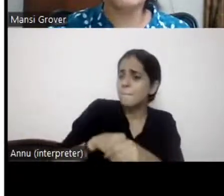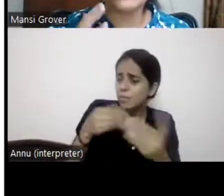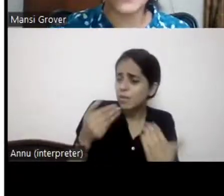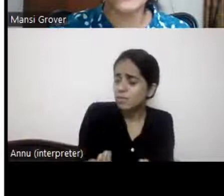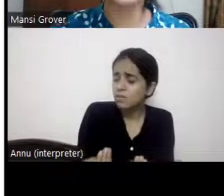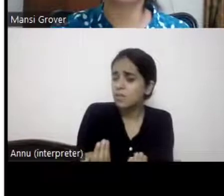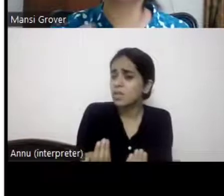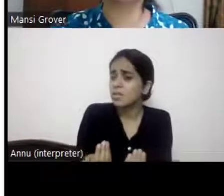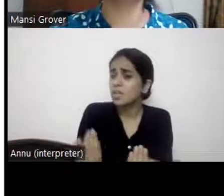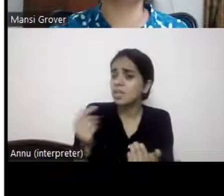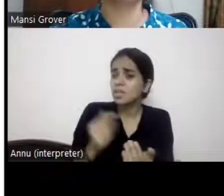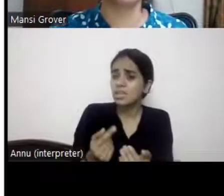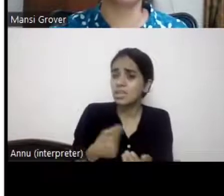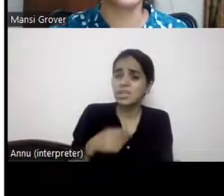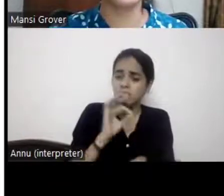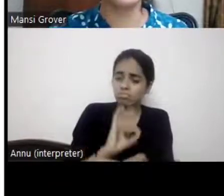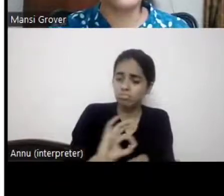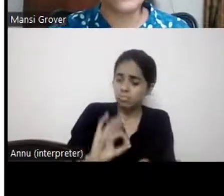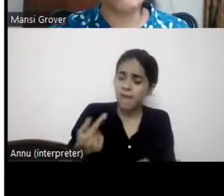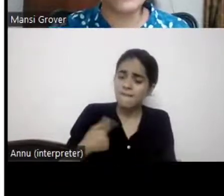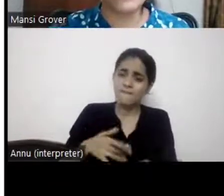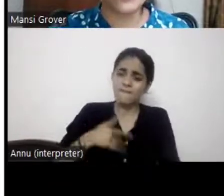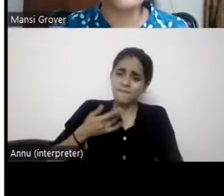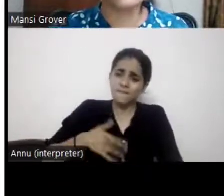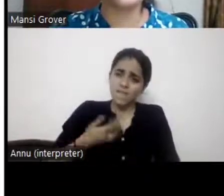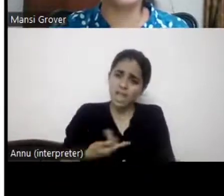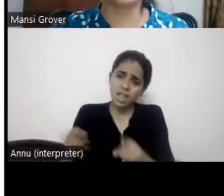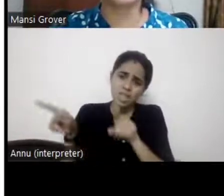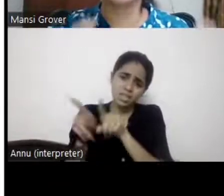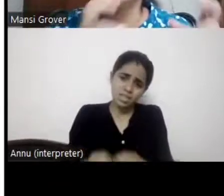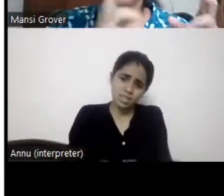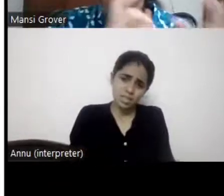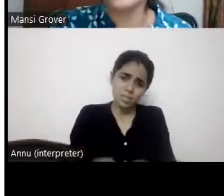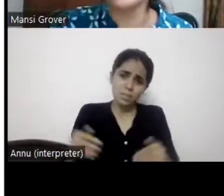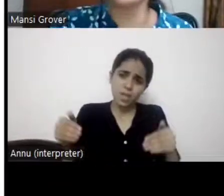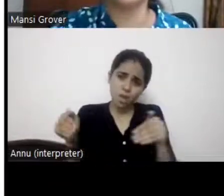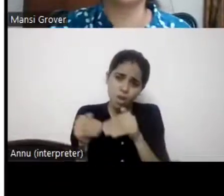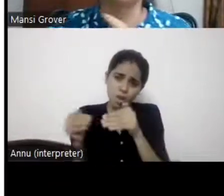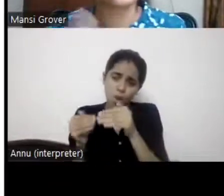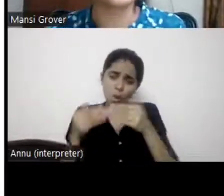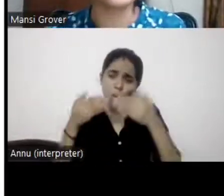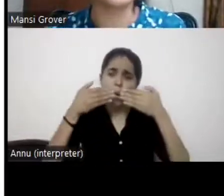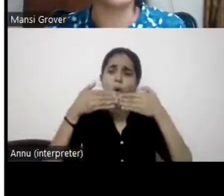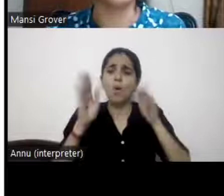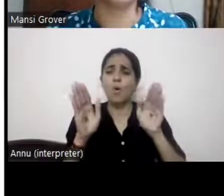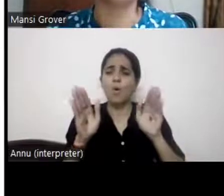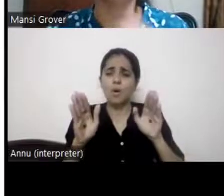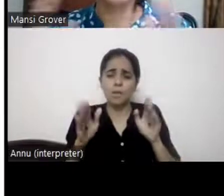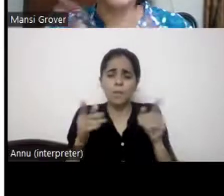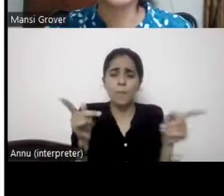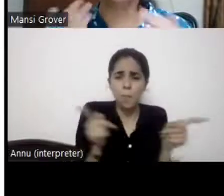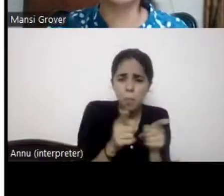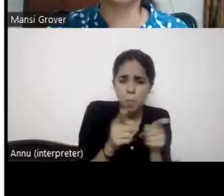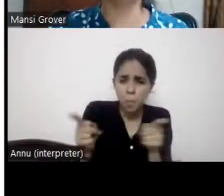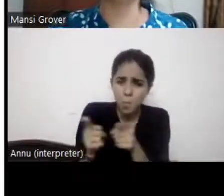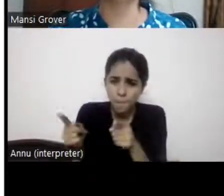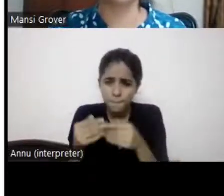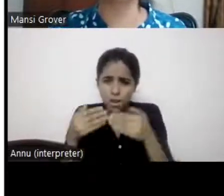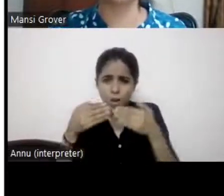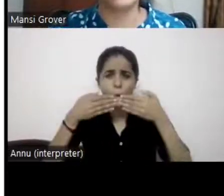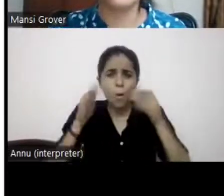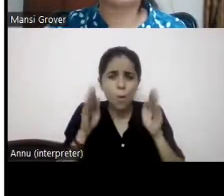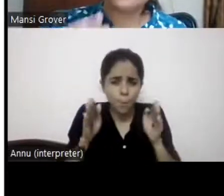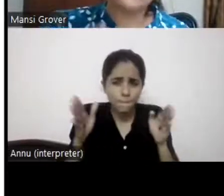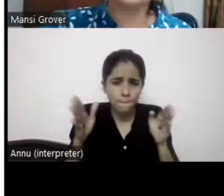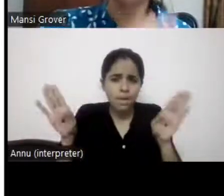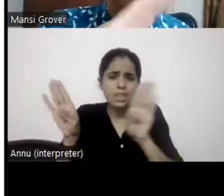So he has those intentions there. And when he introduces these opening scene and the closing scene there, one could see the